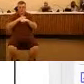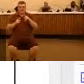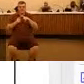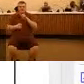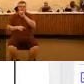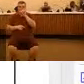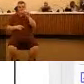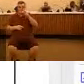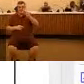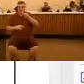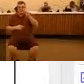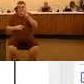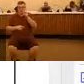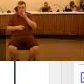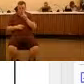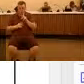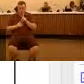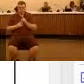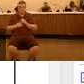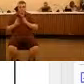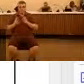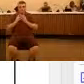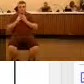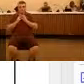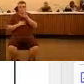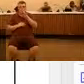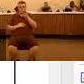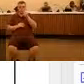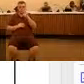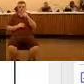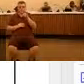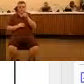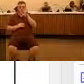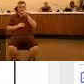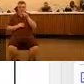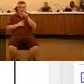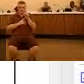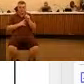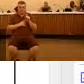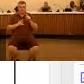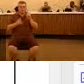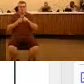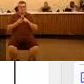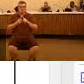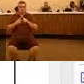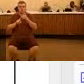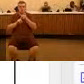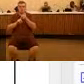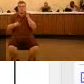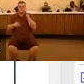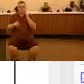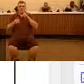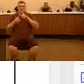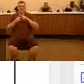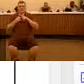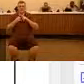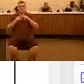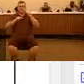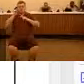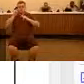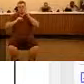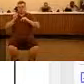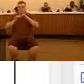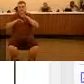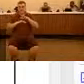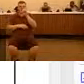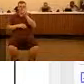East Henrietta Road through Rugby Lands to avoid construction traffic on